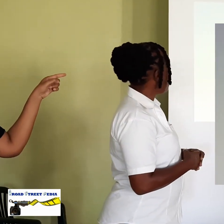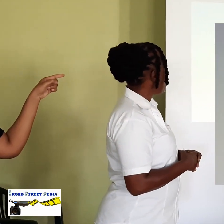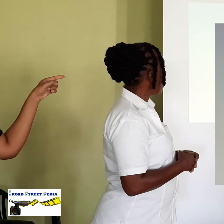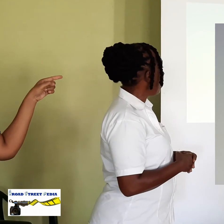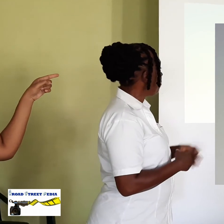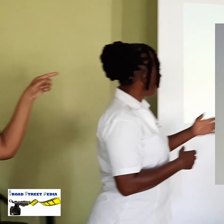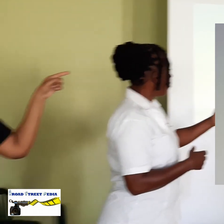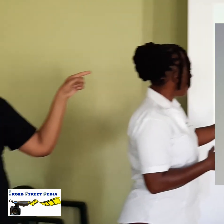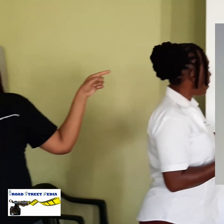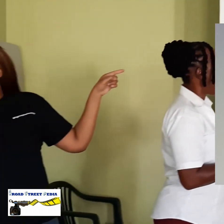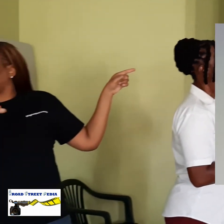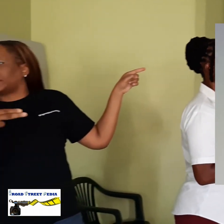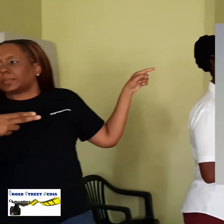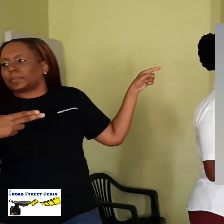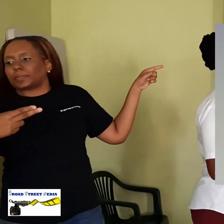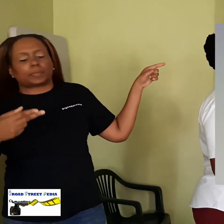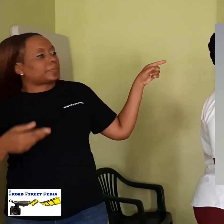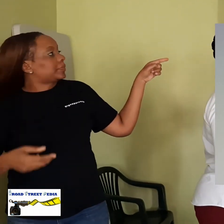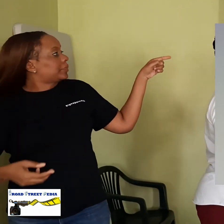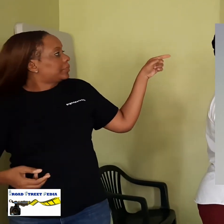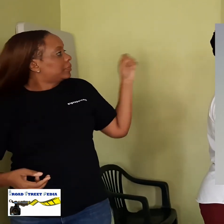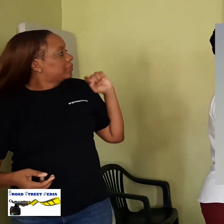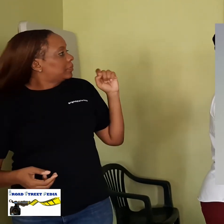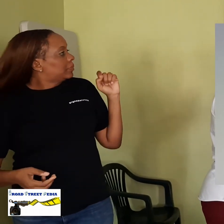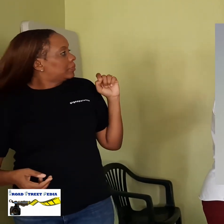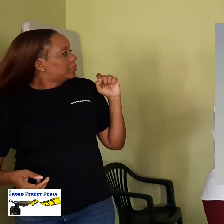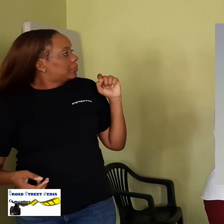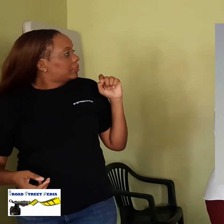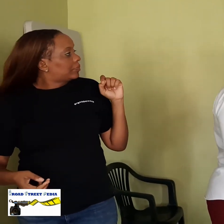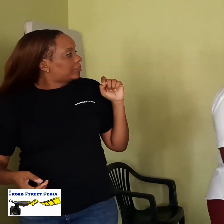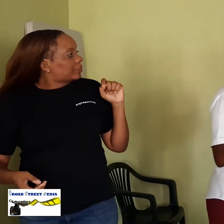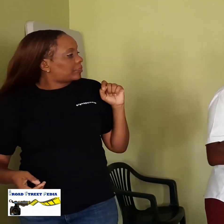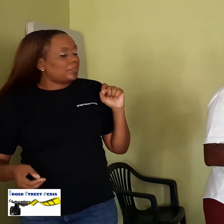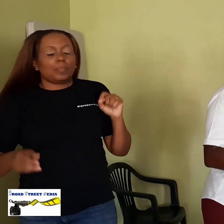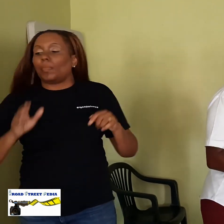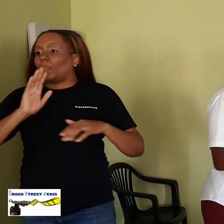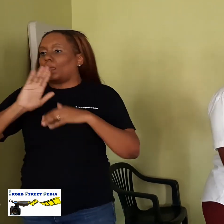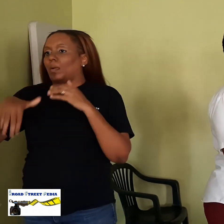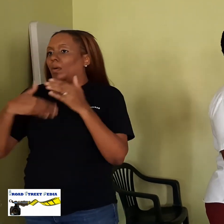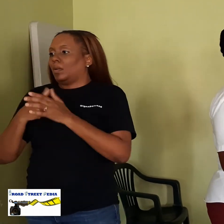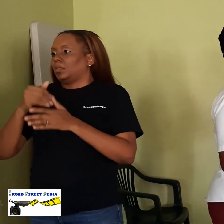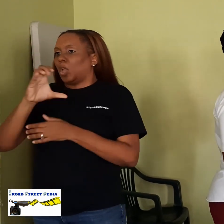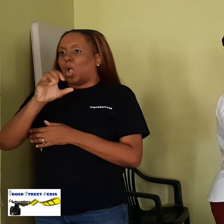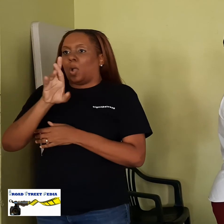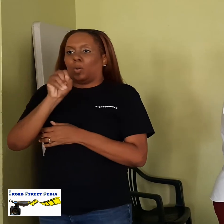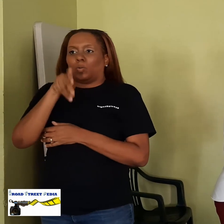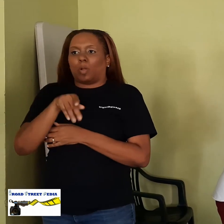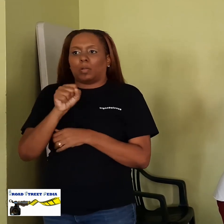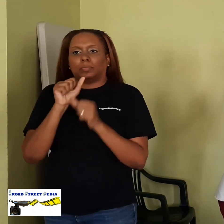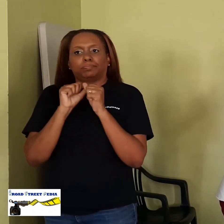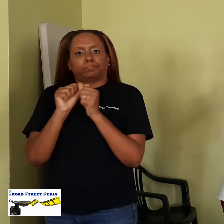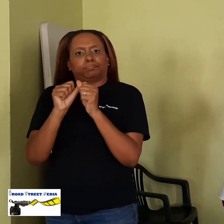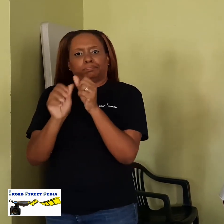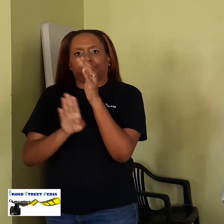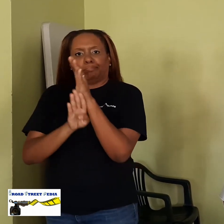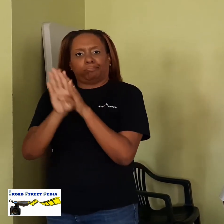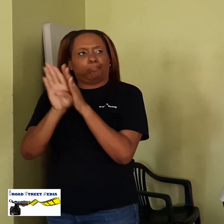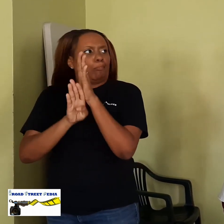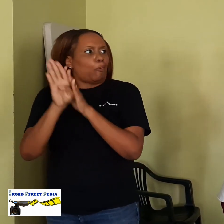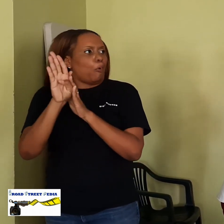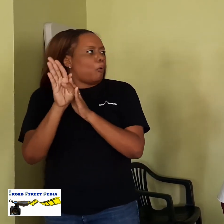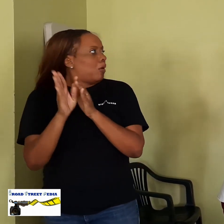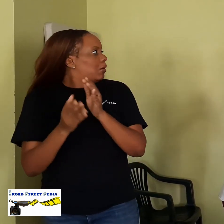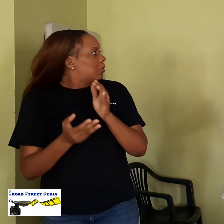Harvesting of your herbs, this is your parsley, your celery. These are also crops that continue to grow. And look what we're